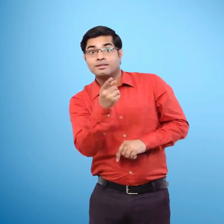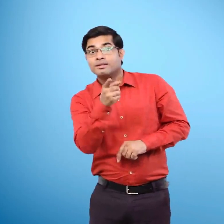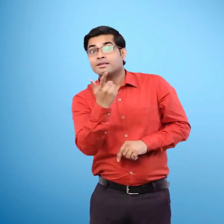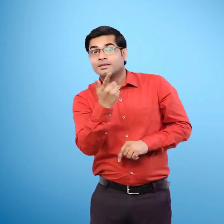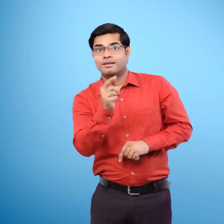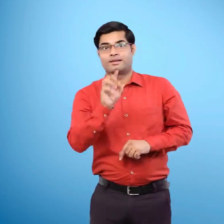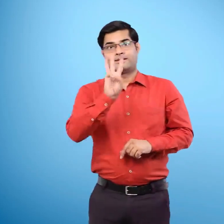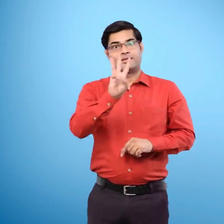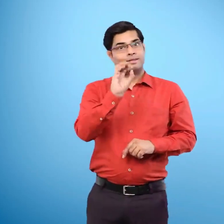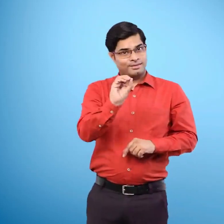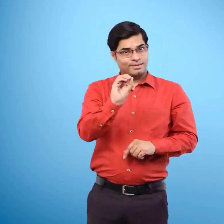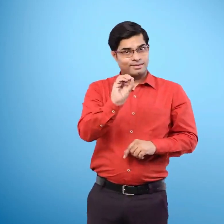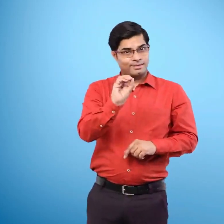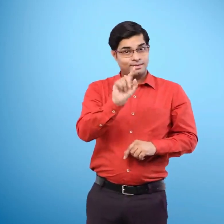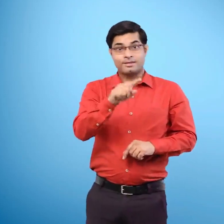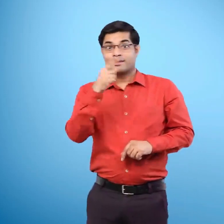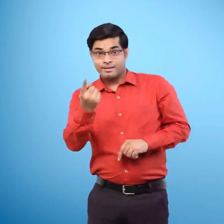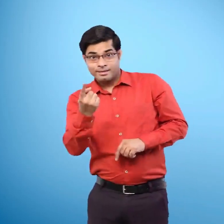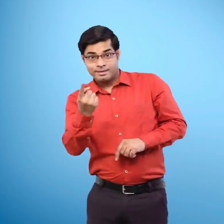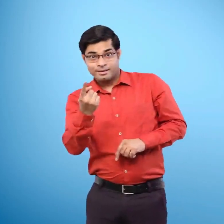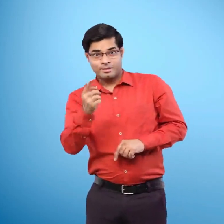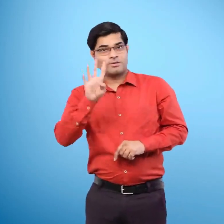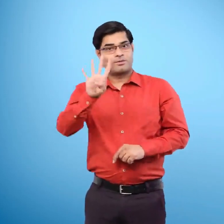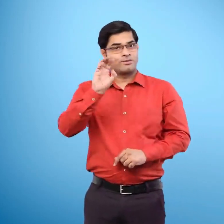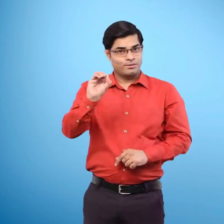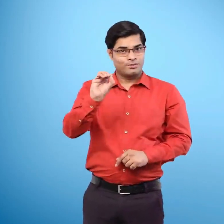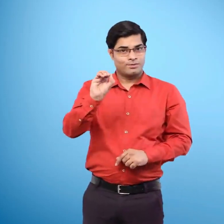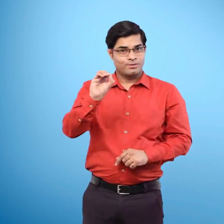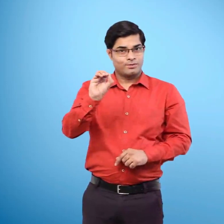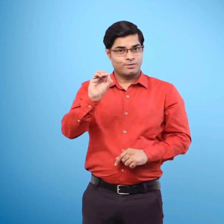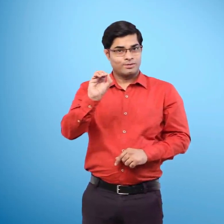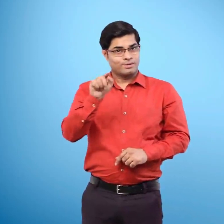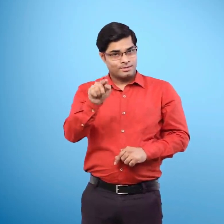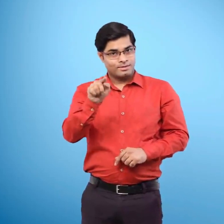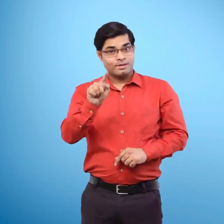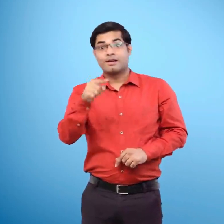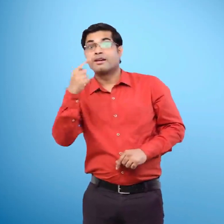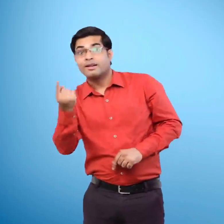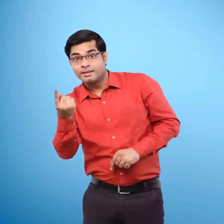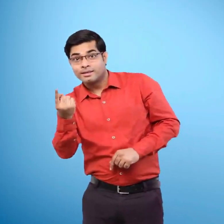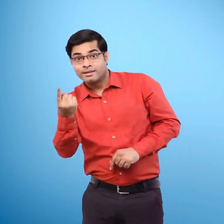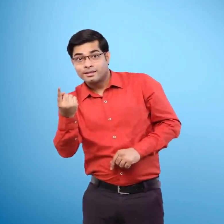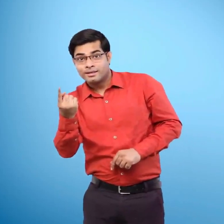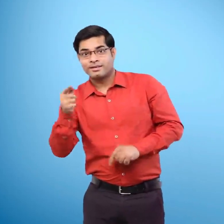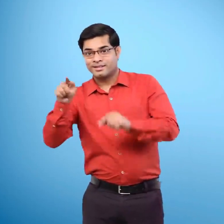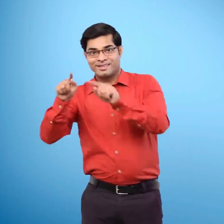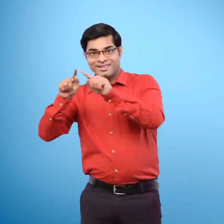Number 30. Box 3. Number 40. Box 4,